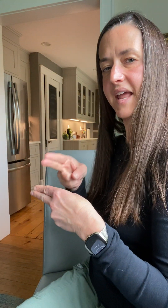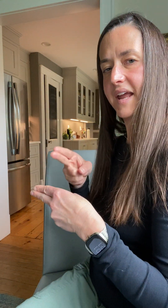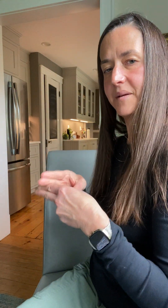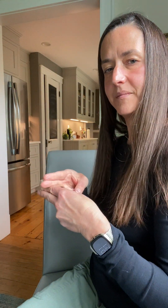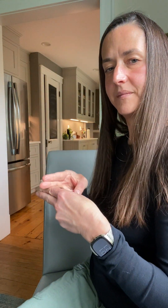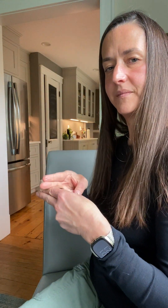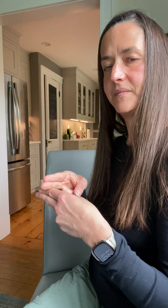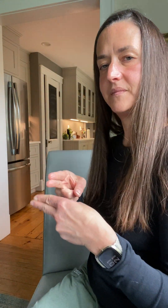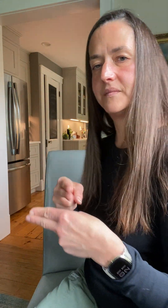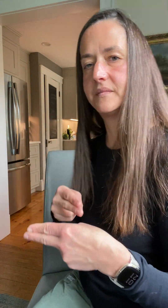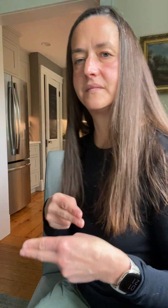Name.